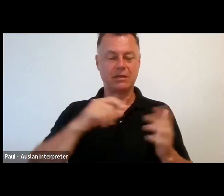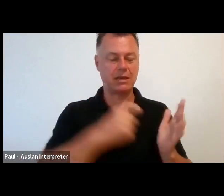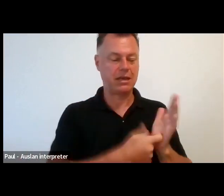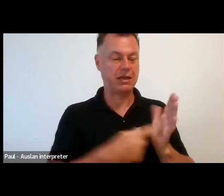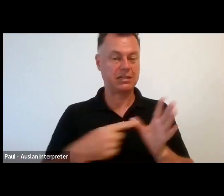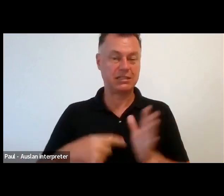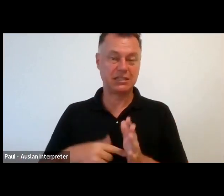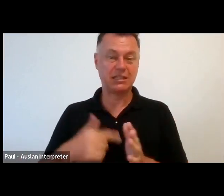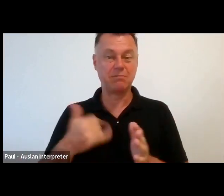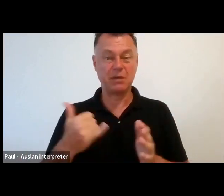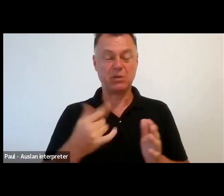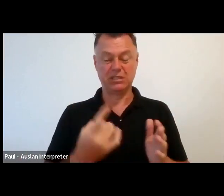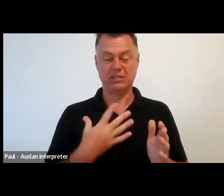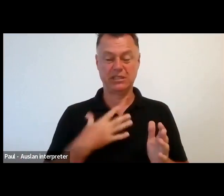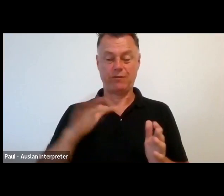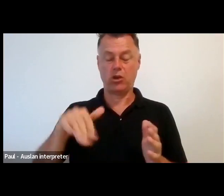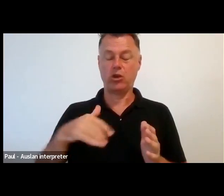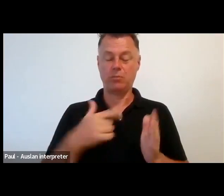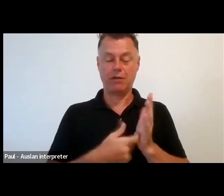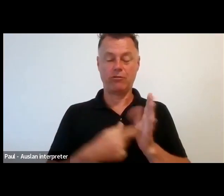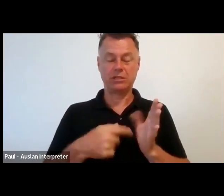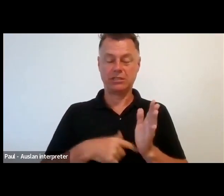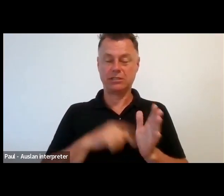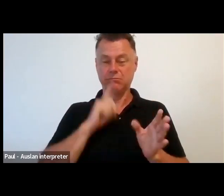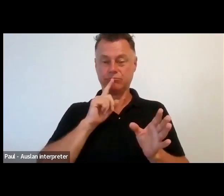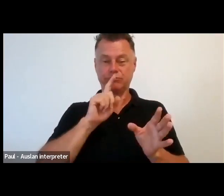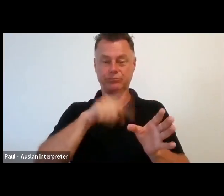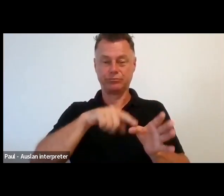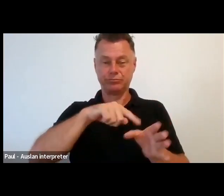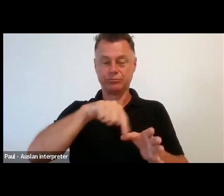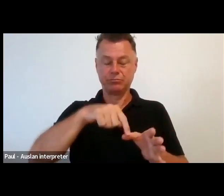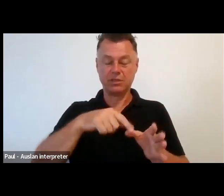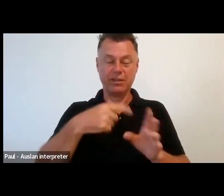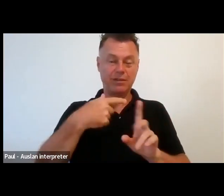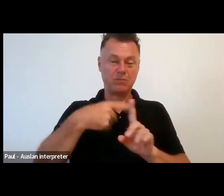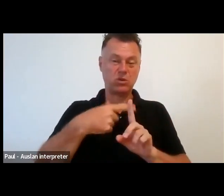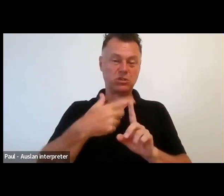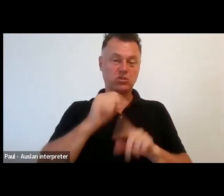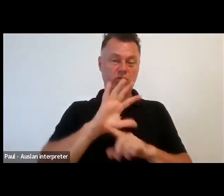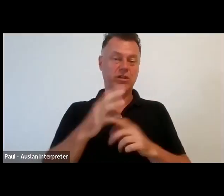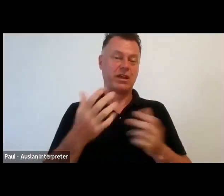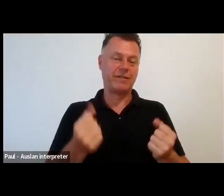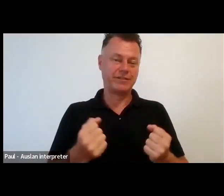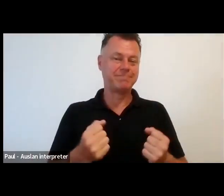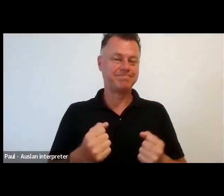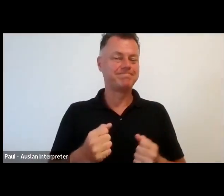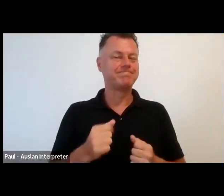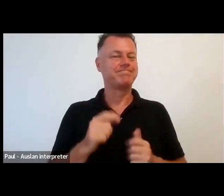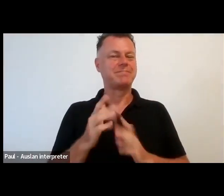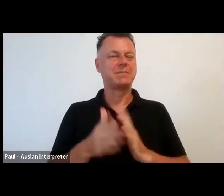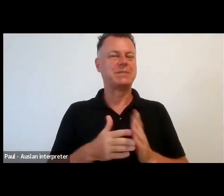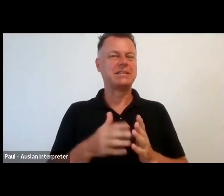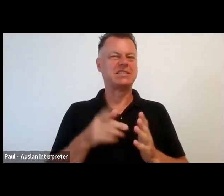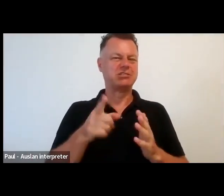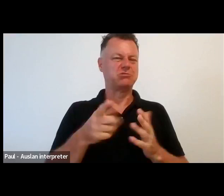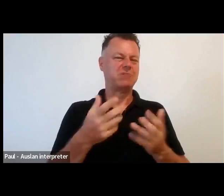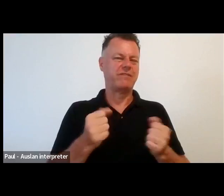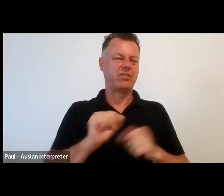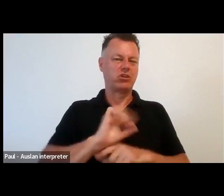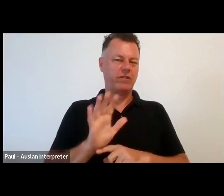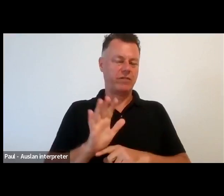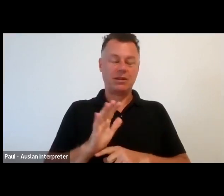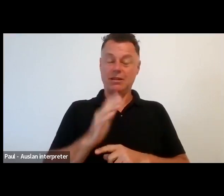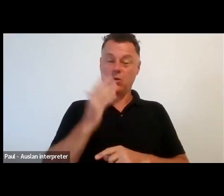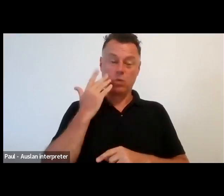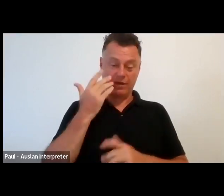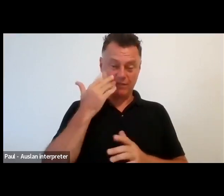COVID by doing a rat test. If you have a positive rat test, we regard that as meaning you have COVID and you need to